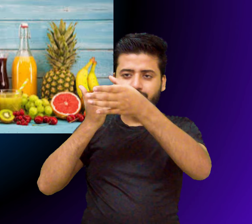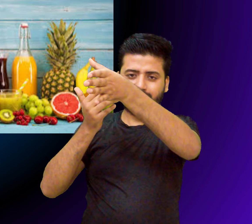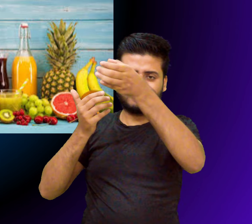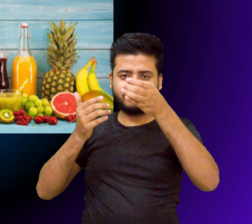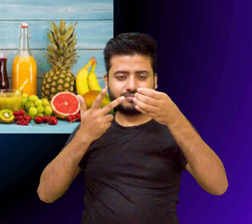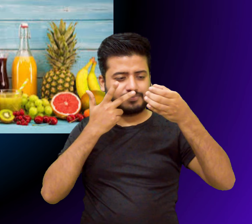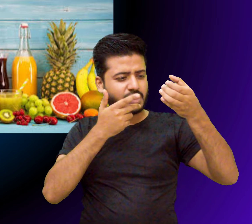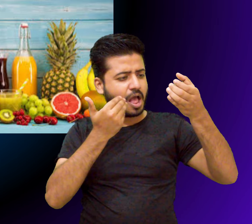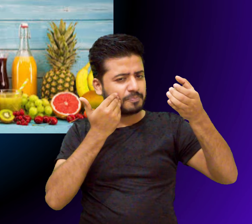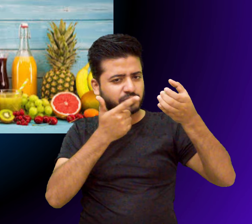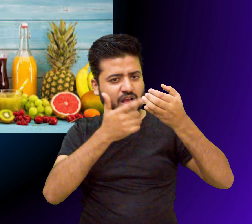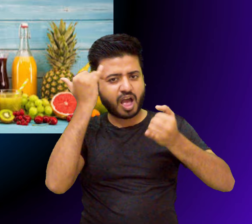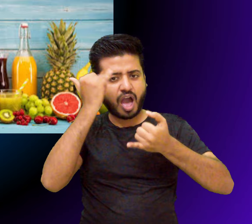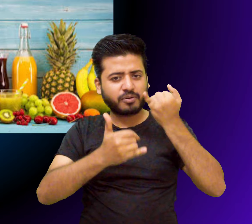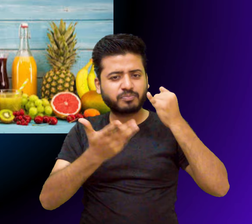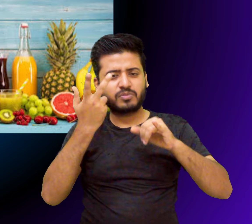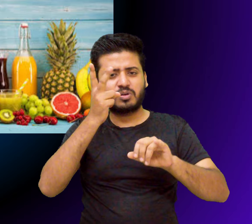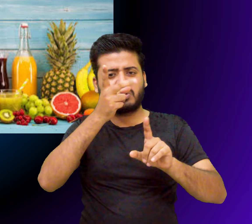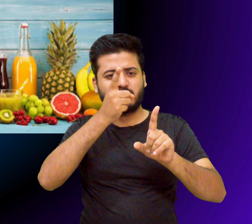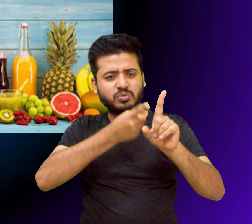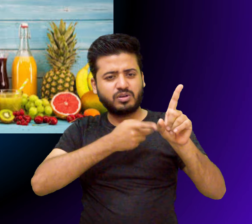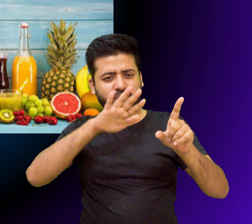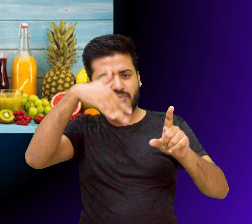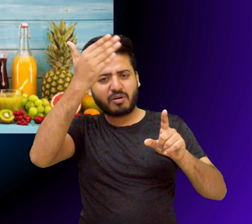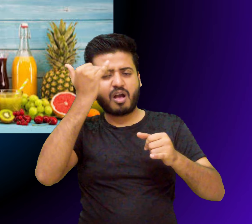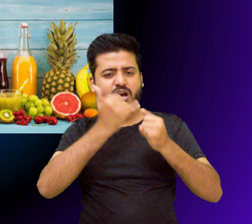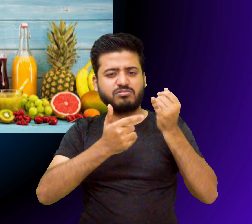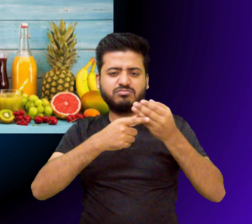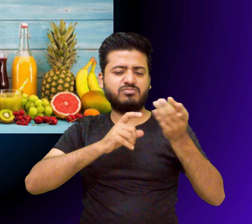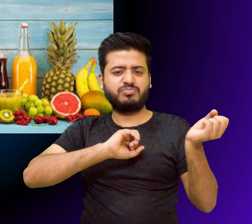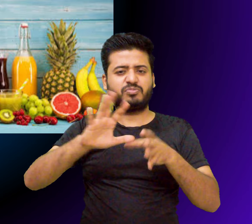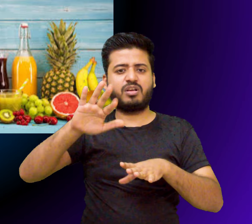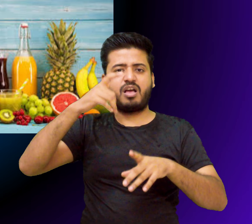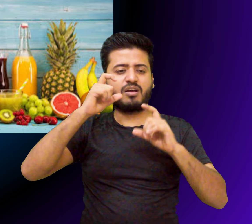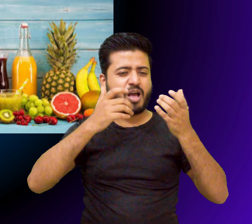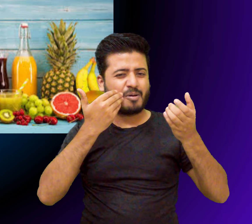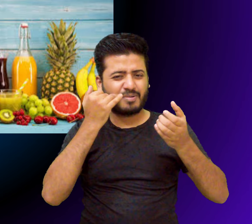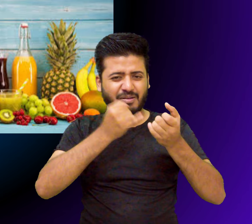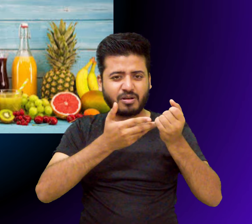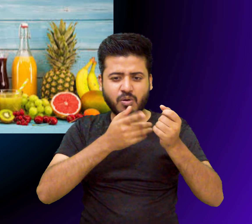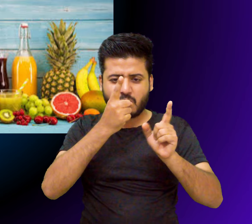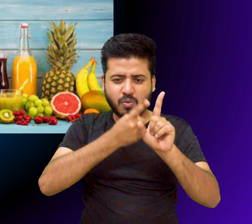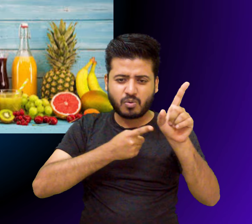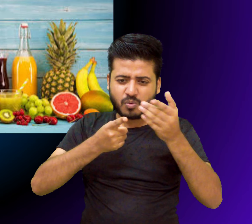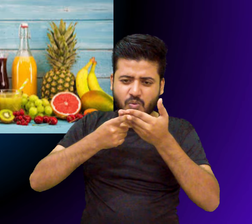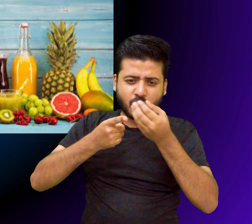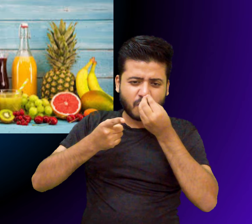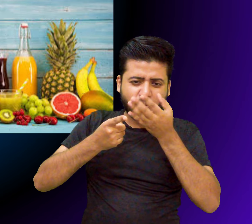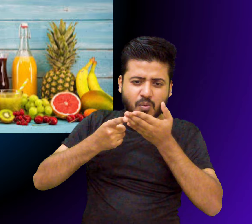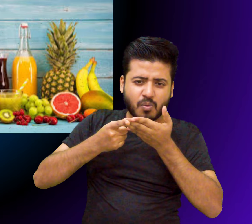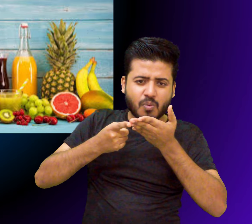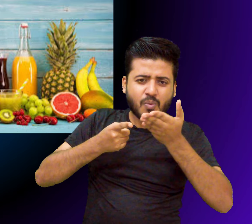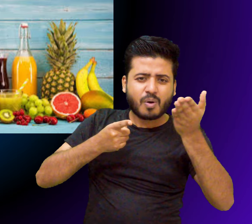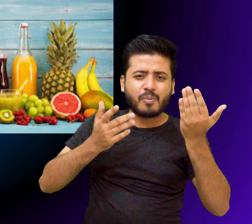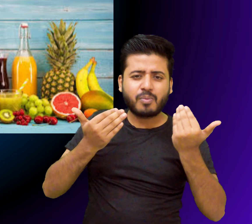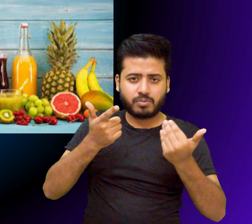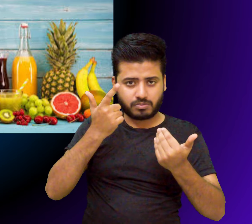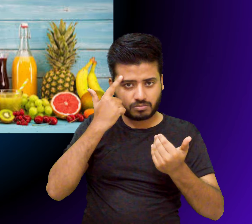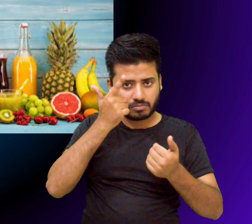visually attractive and reinforce the perception of a particular flavor. A clear or dull-colored fruit drink might be perceived as less fresh or